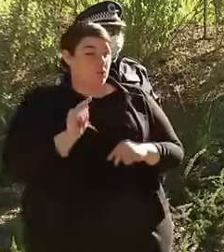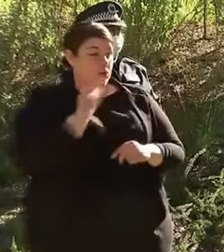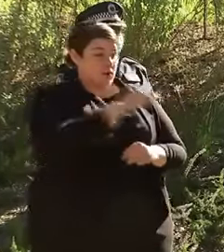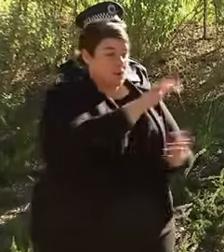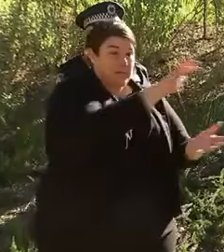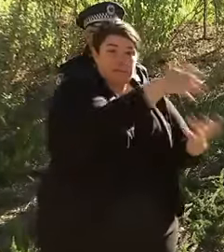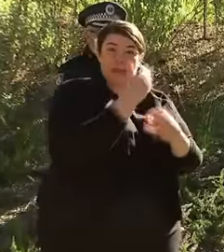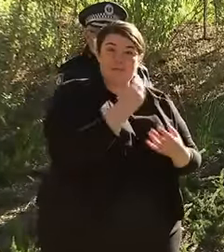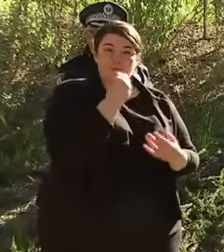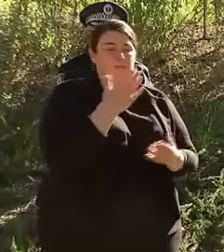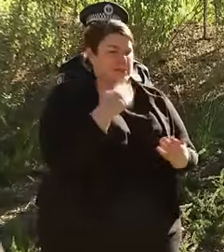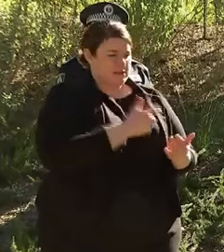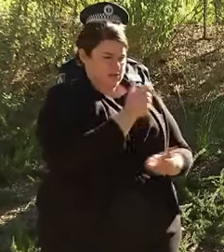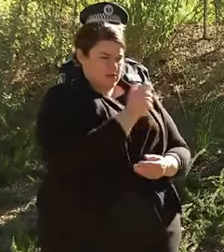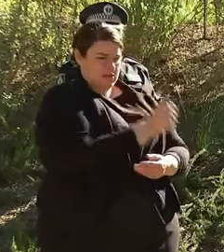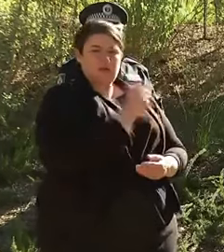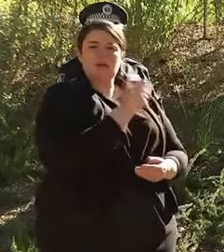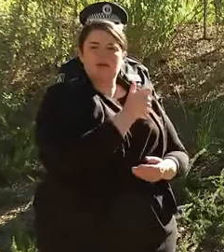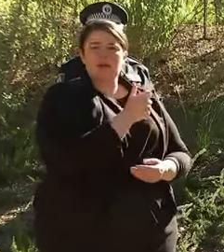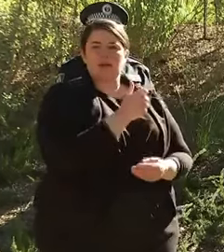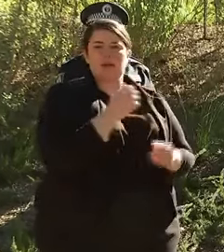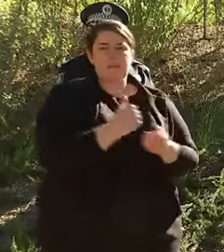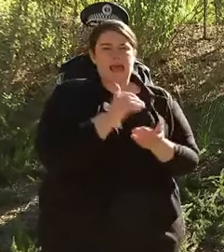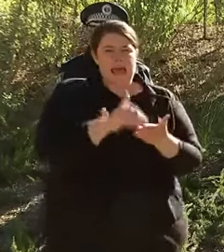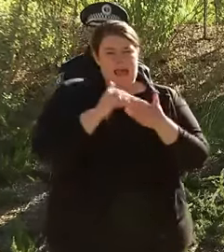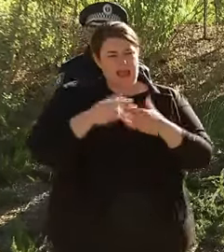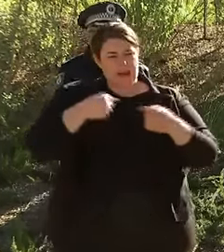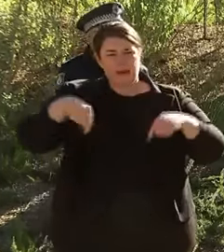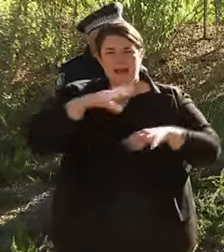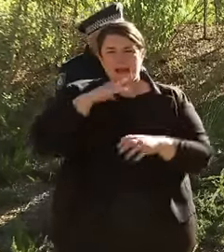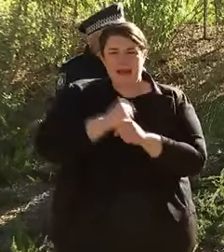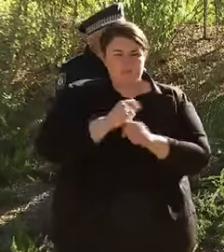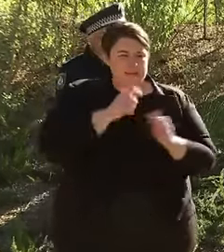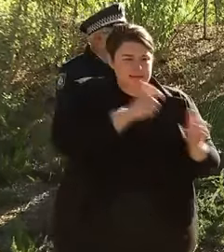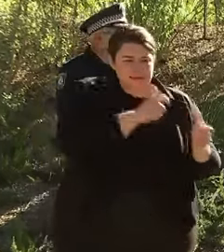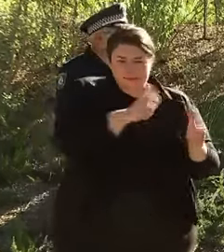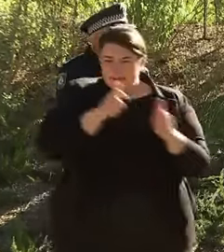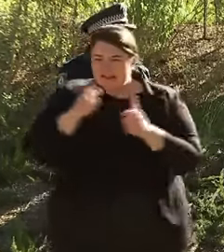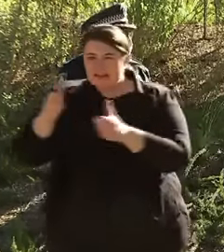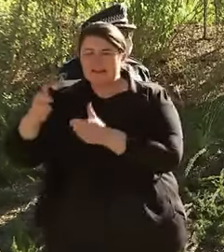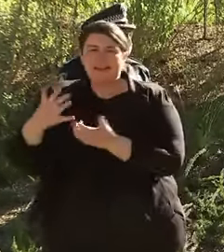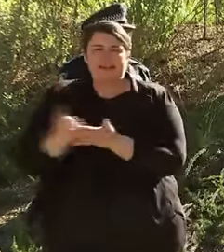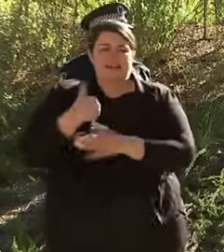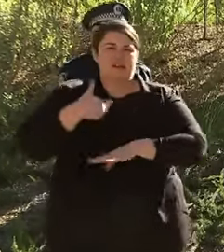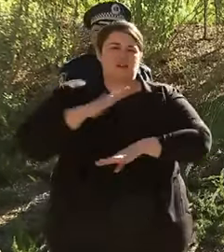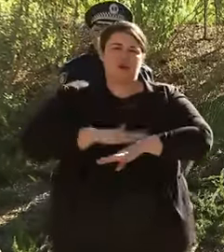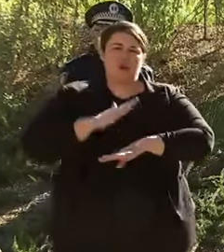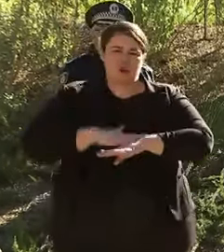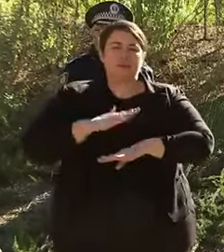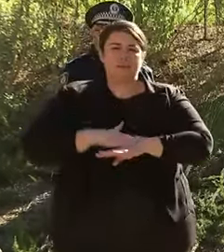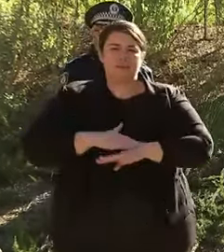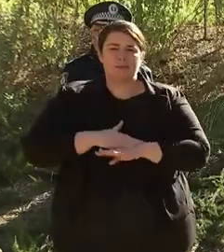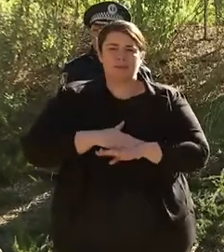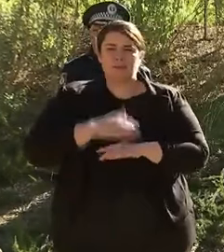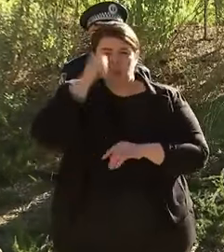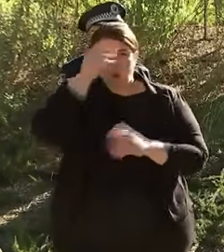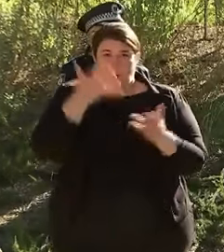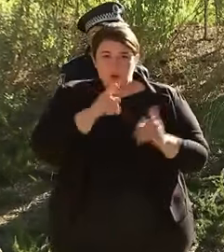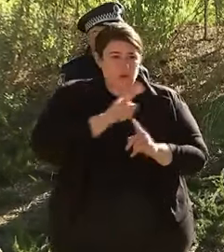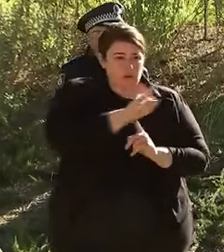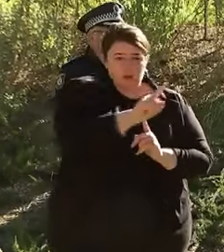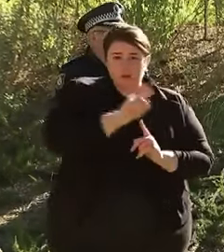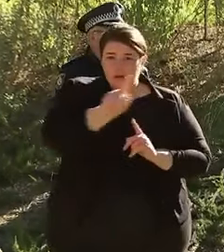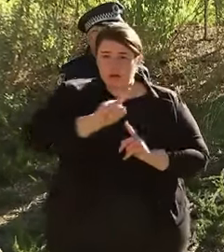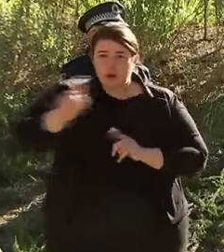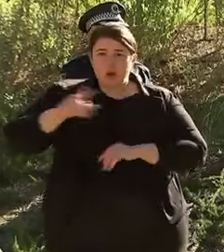register. It just allows our contact tracers that extra bit of time we save when we know who's been where at what